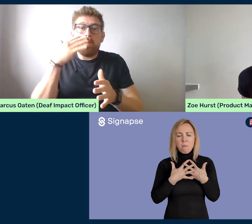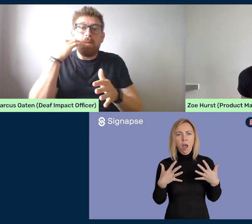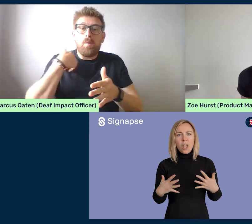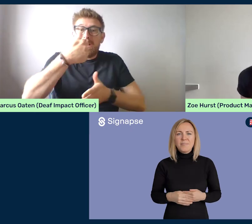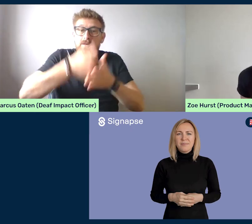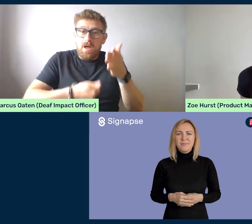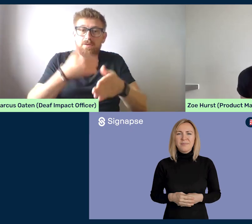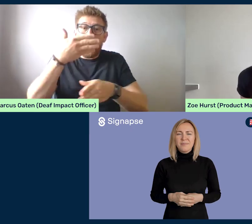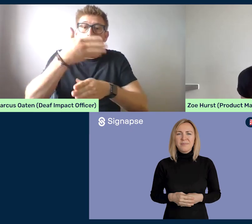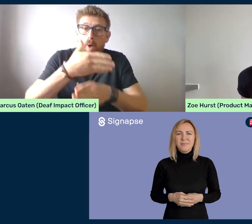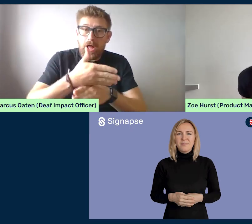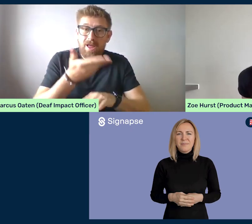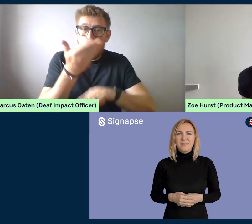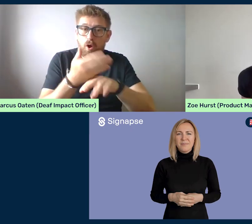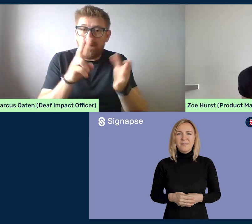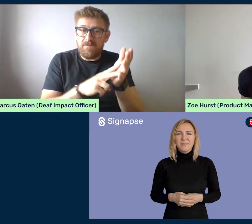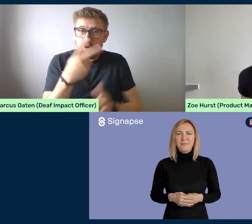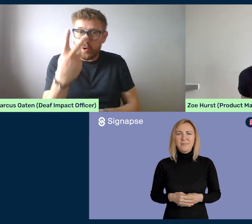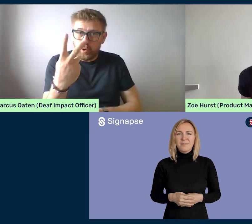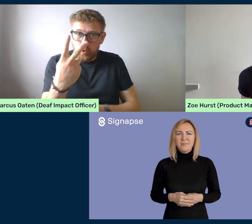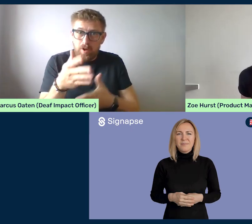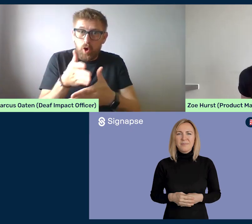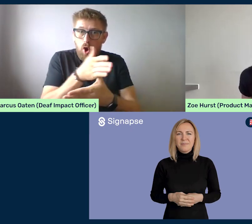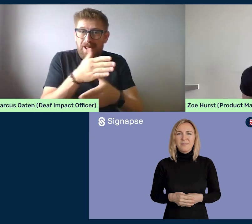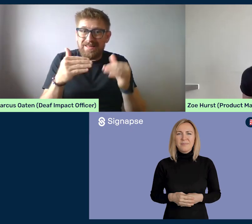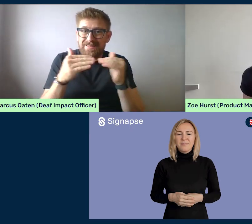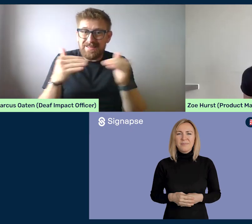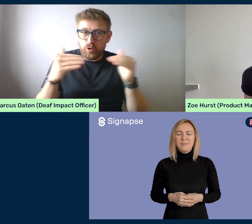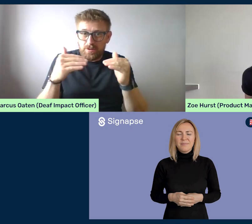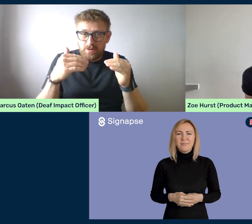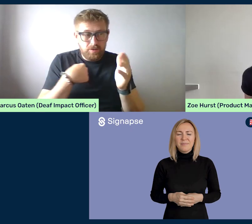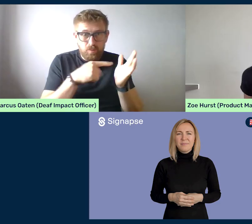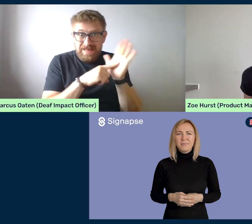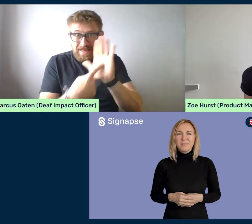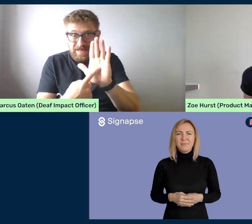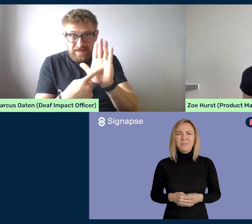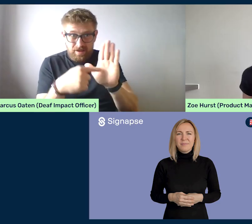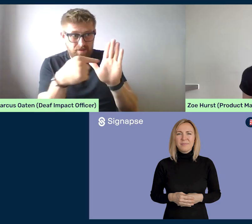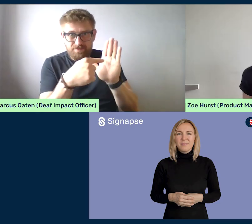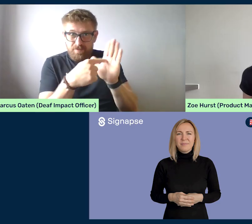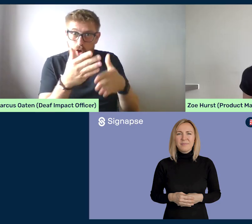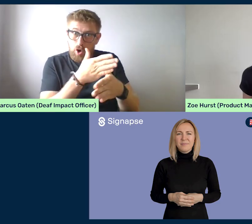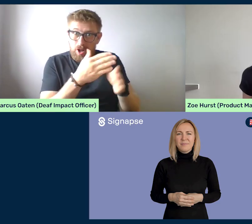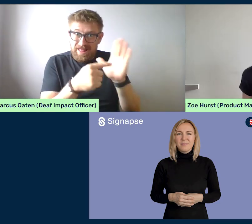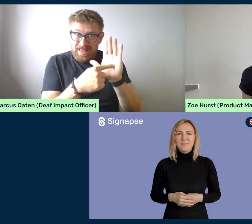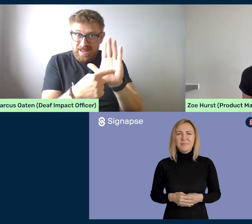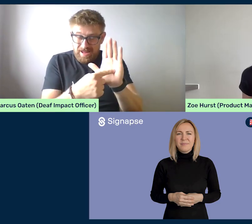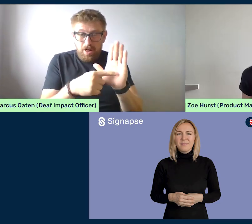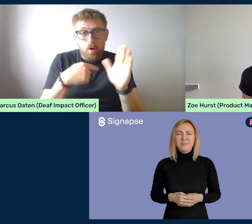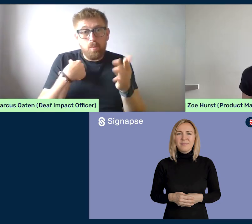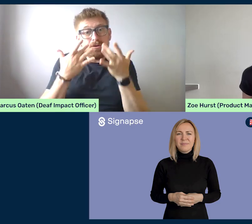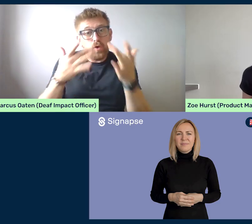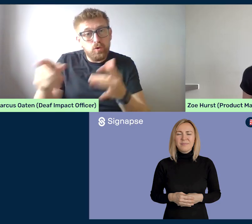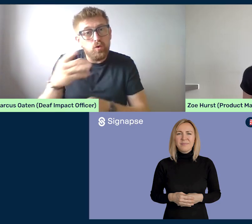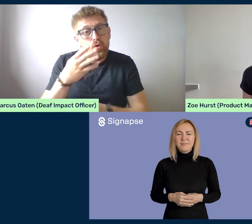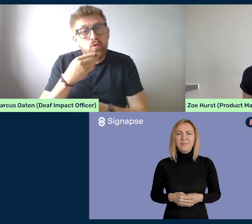Yeah. Another thing just to add, when we started working on version 2, the